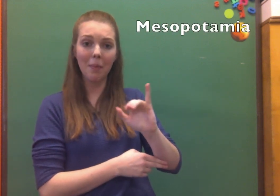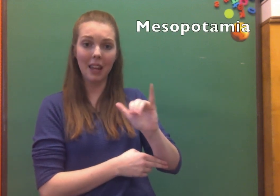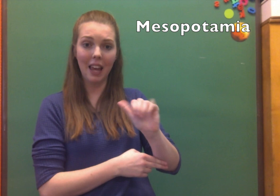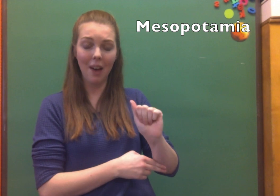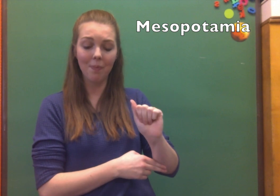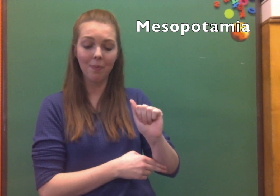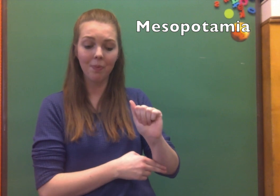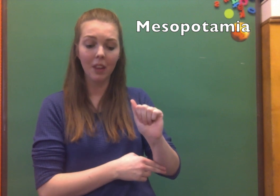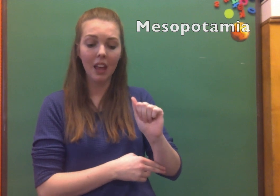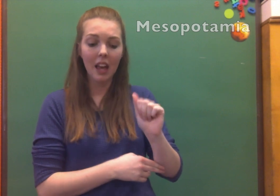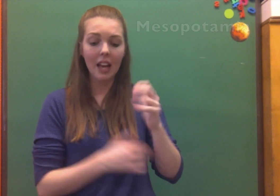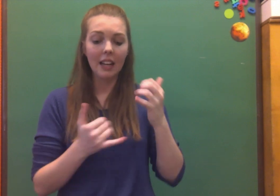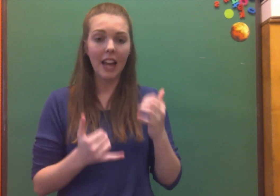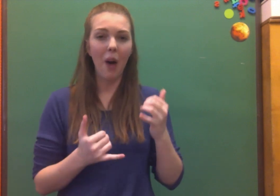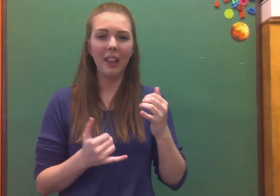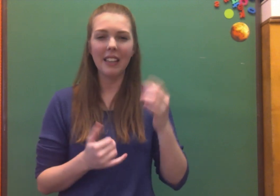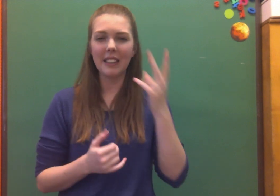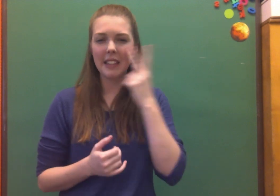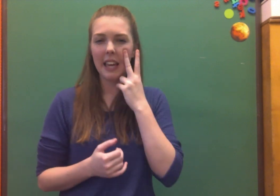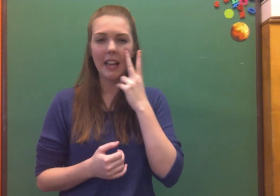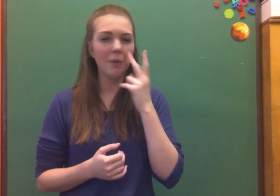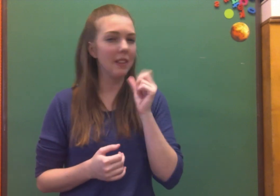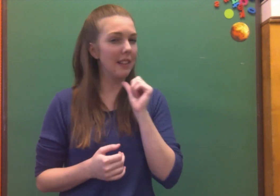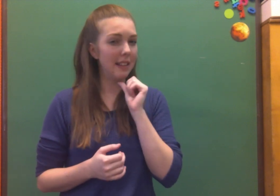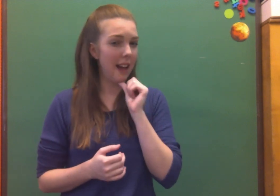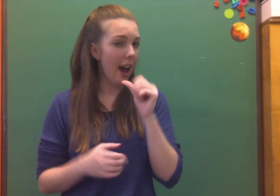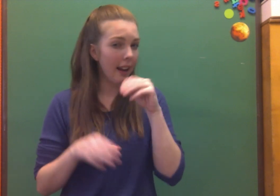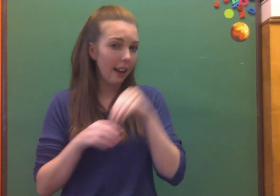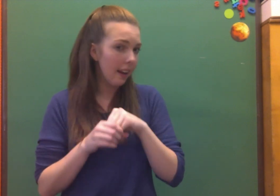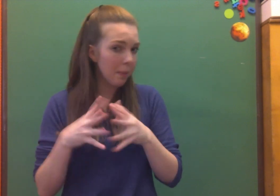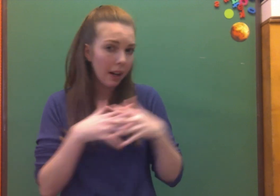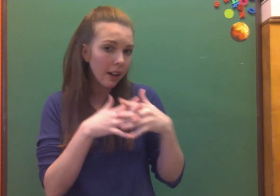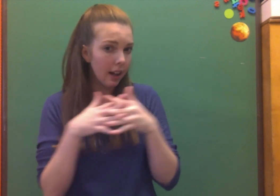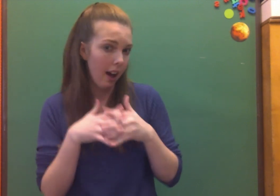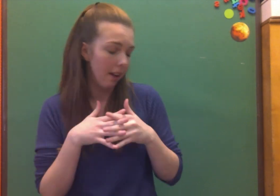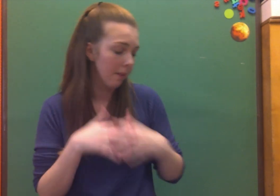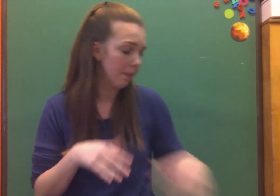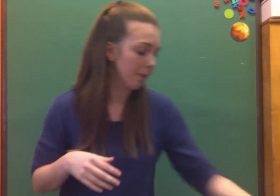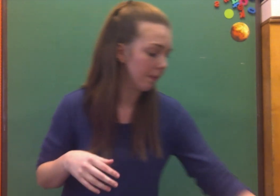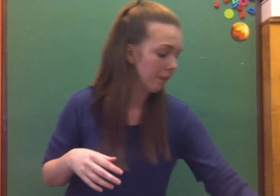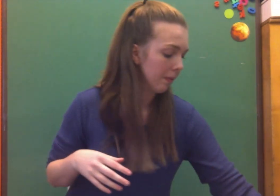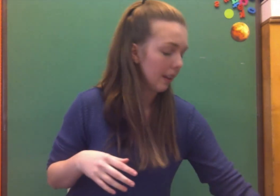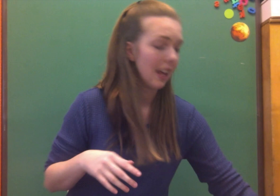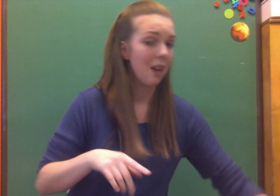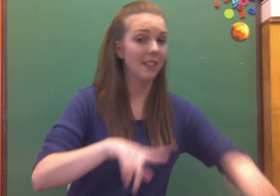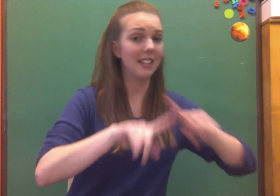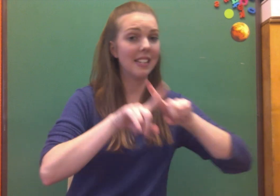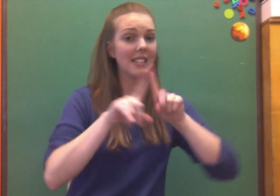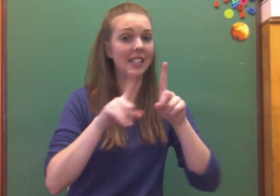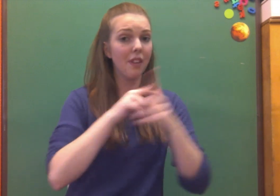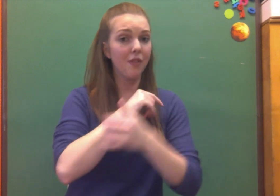Mesopotamia. Now let's see, it was not in America. It was in a